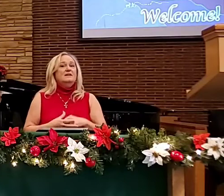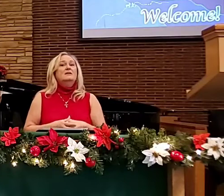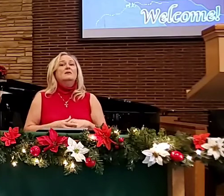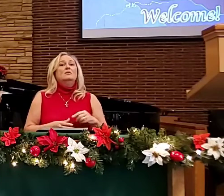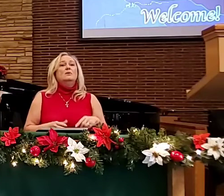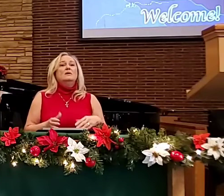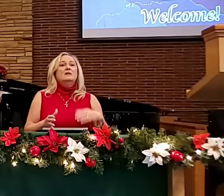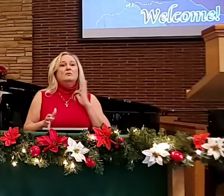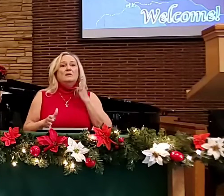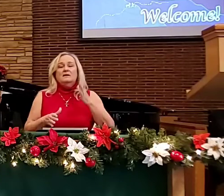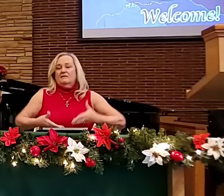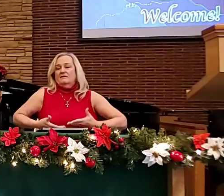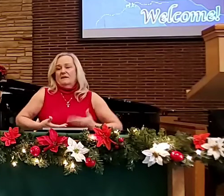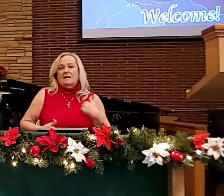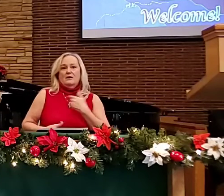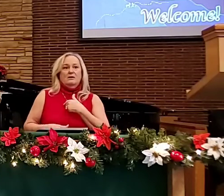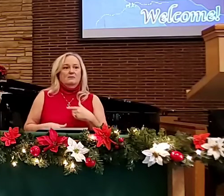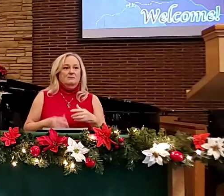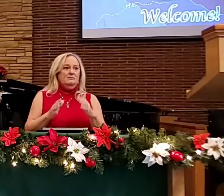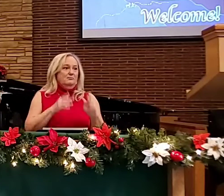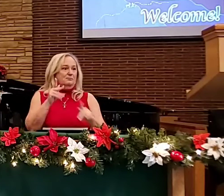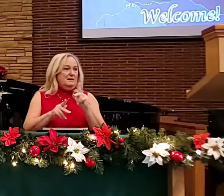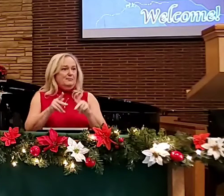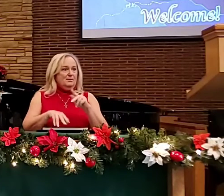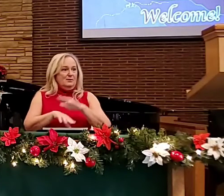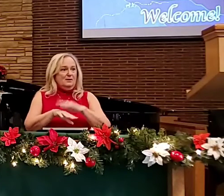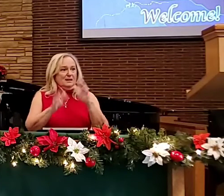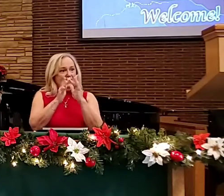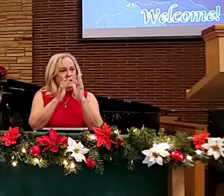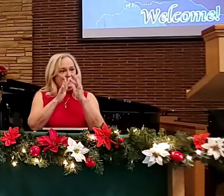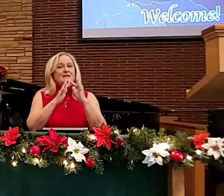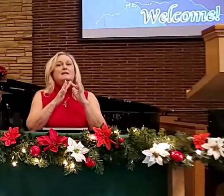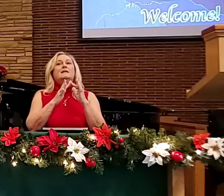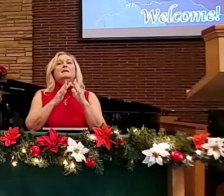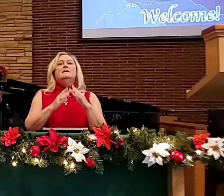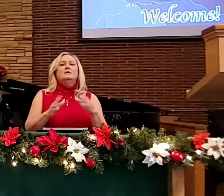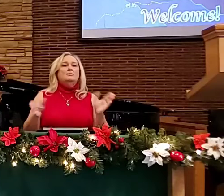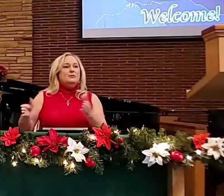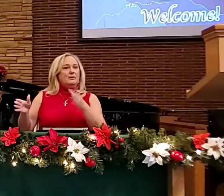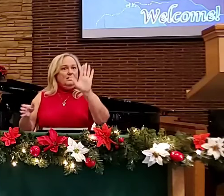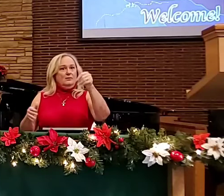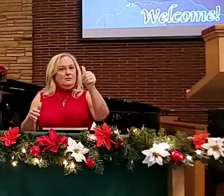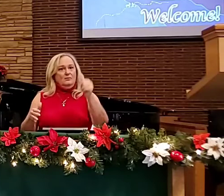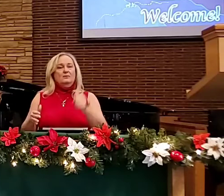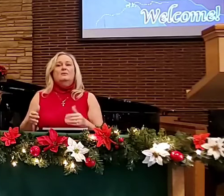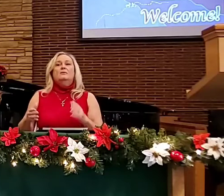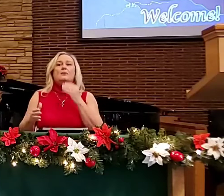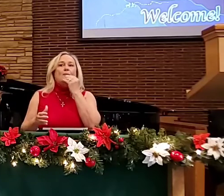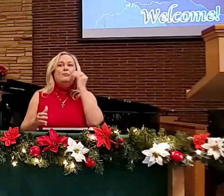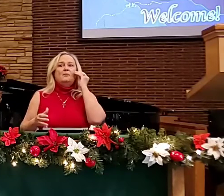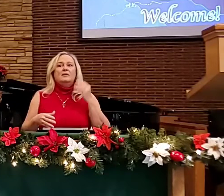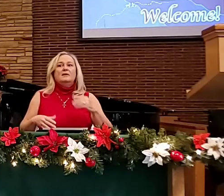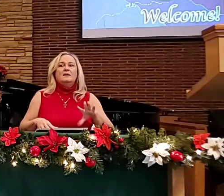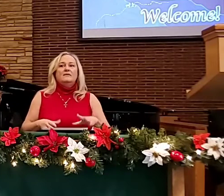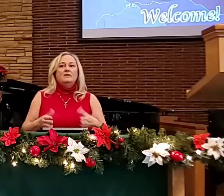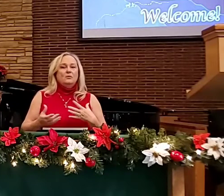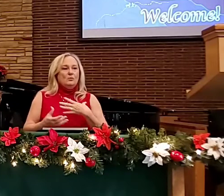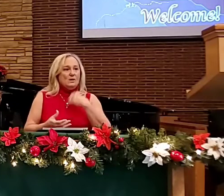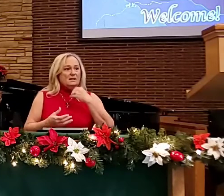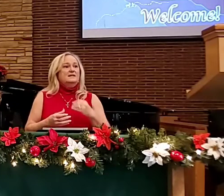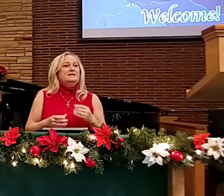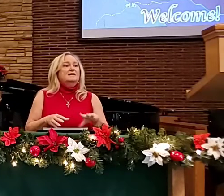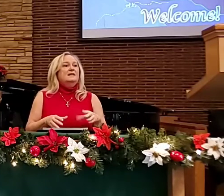we will invite our virtual online friends to prepare your own at home if you would like to